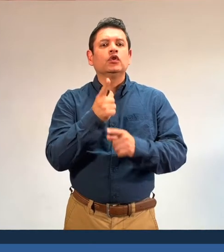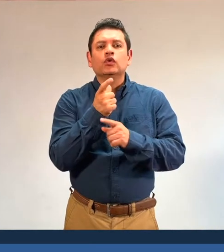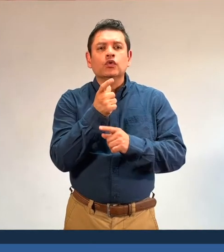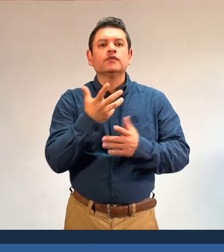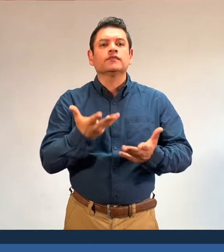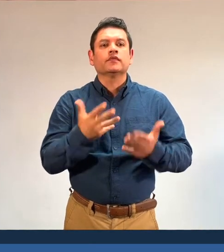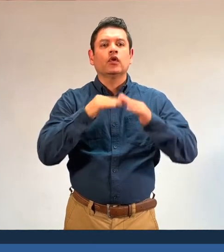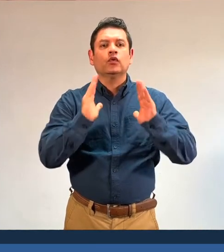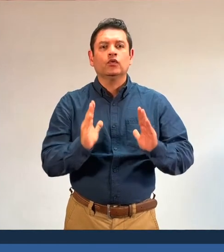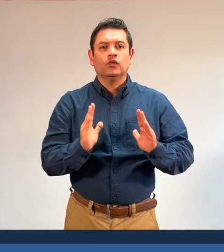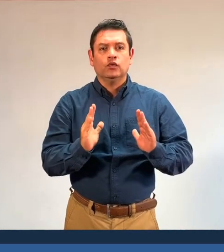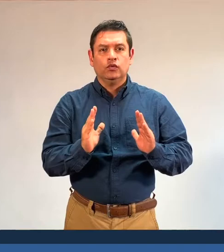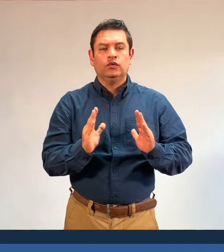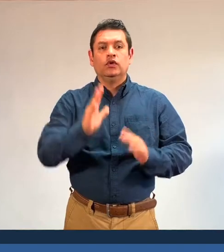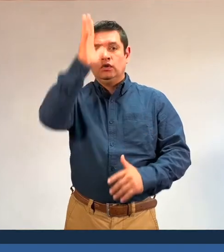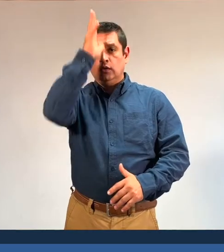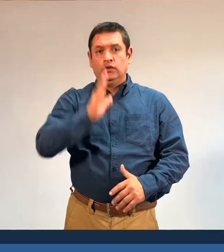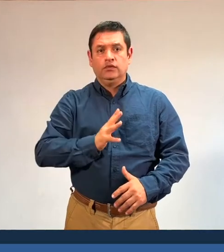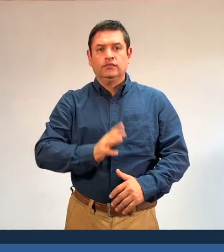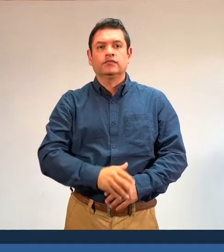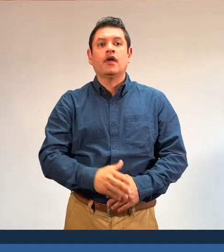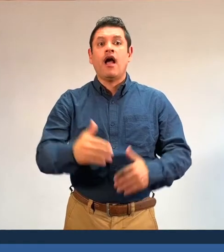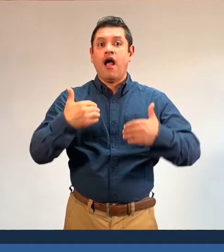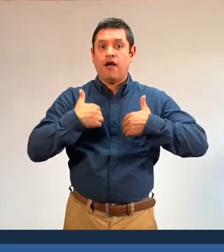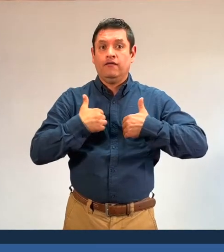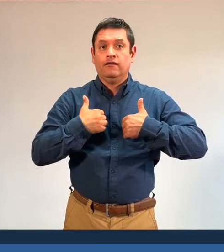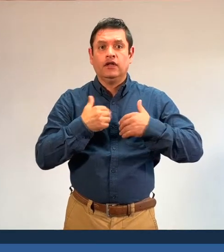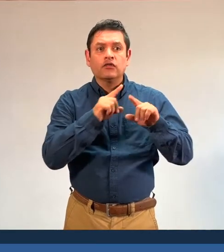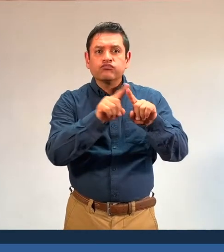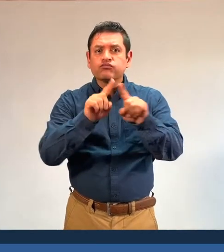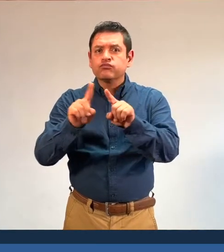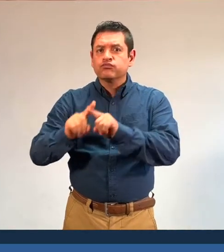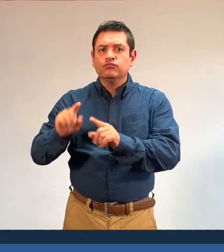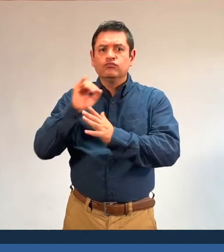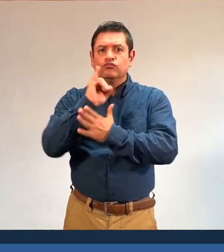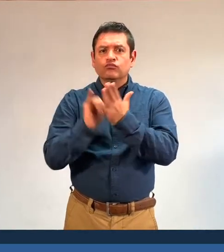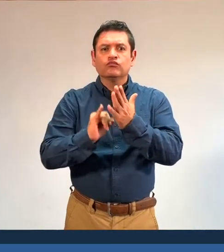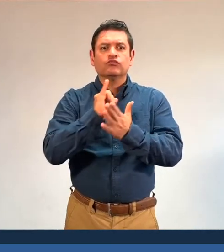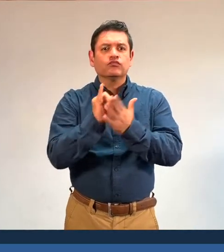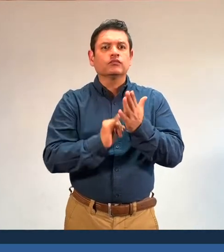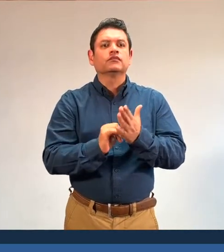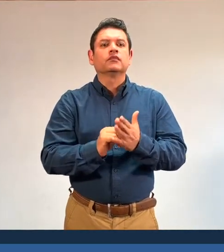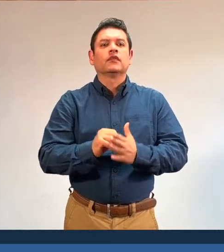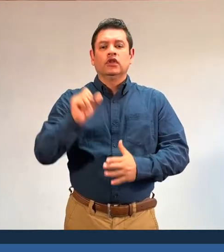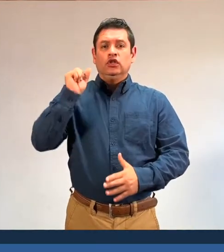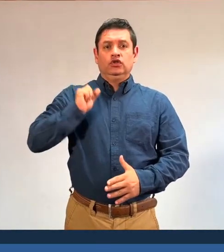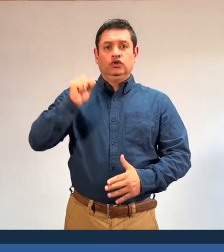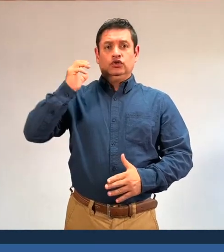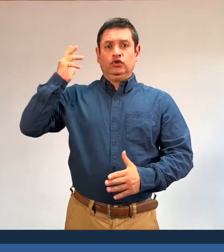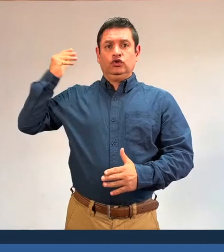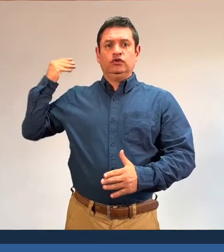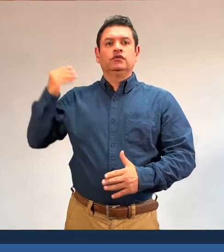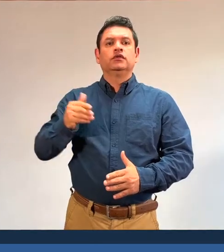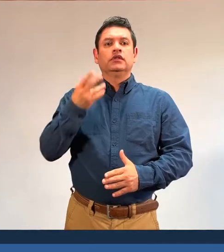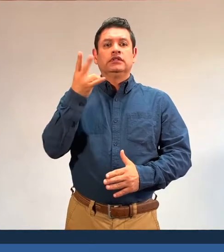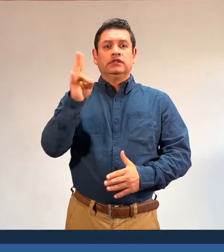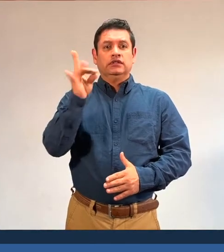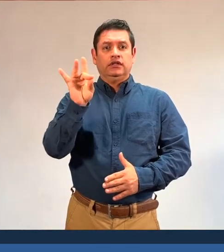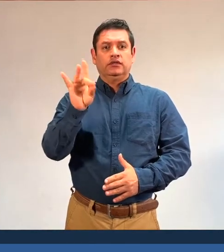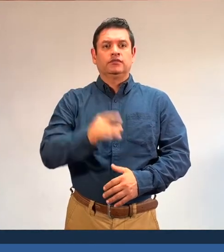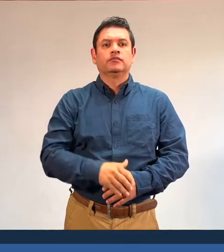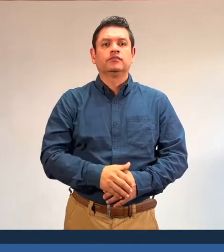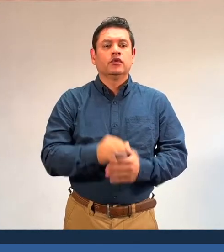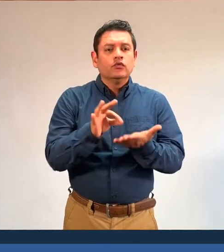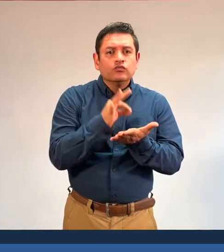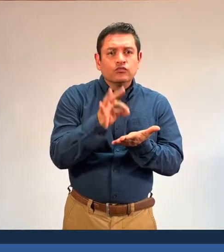Their home was arranged and enabled by the same painter. They enriched its old-time furniture, carpet from 17th and 18th century, and